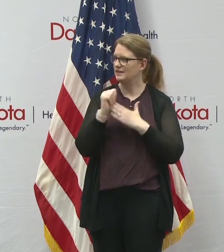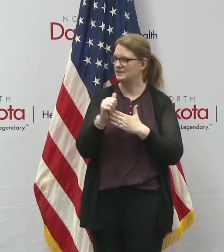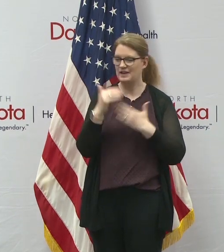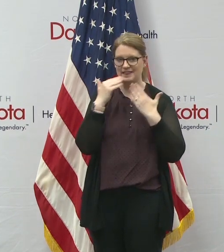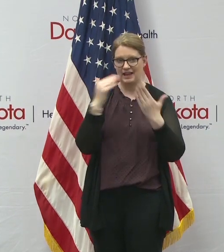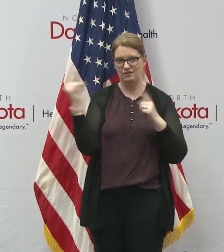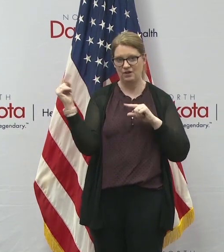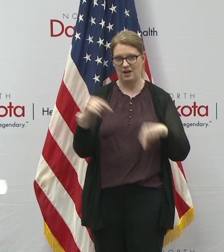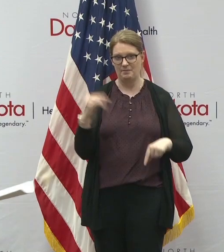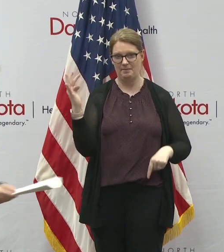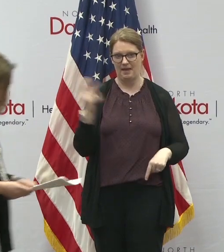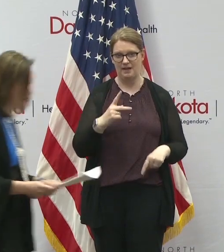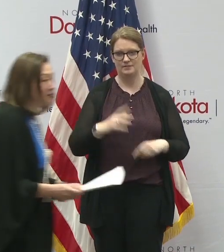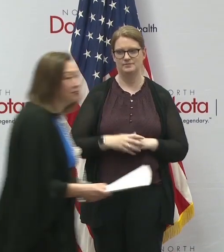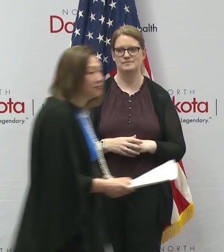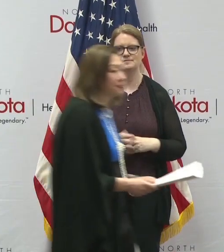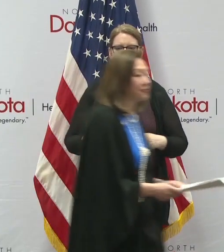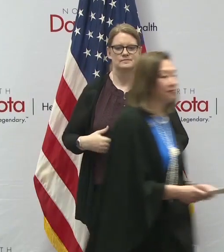back again today.